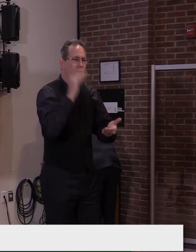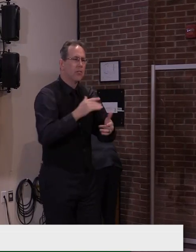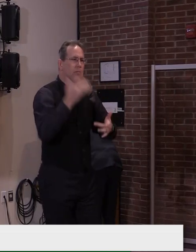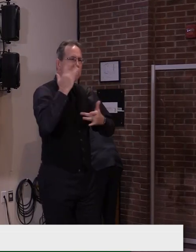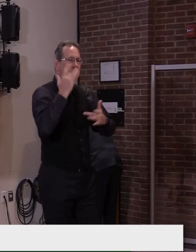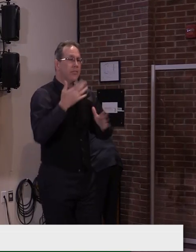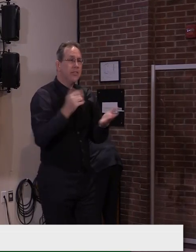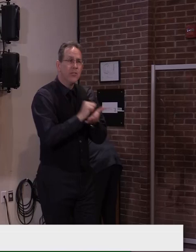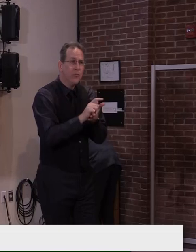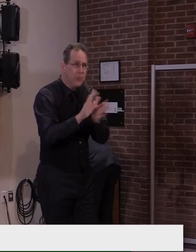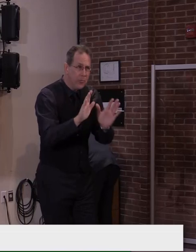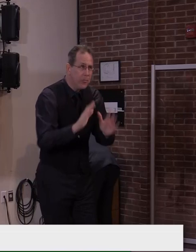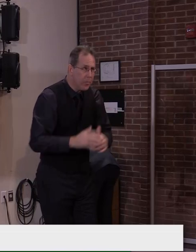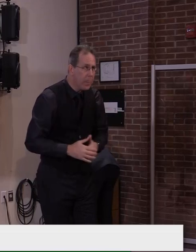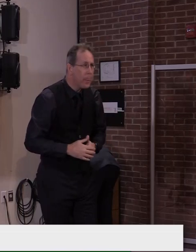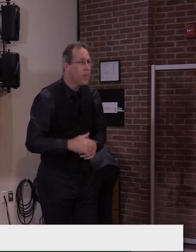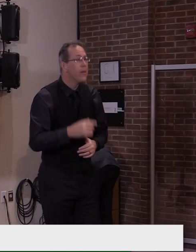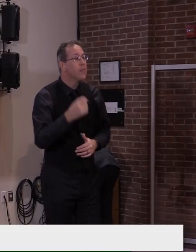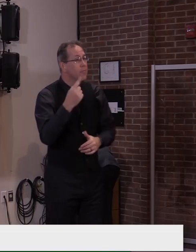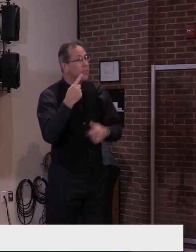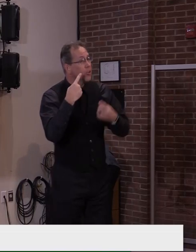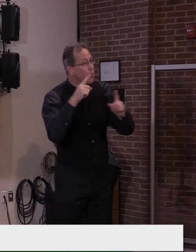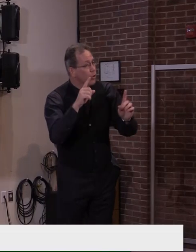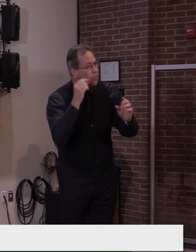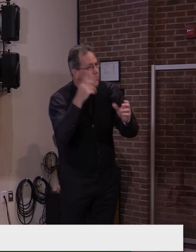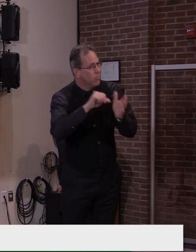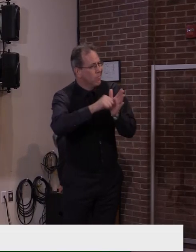pandemic with every variant strain that we've had.